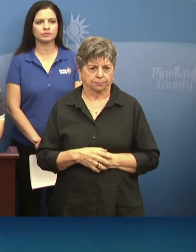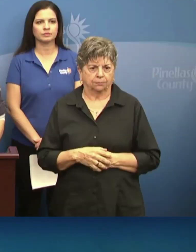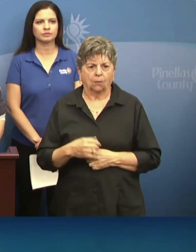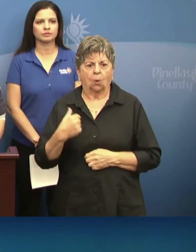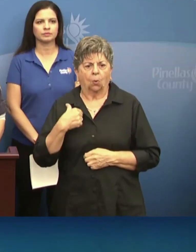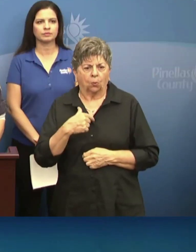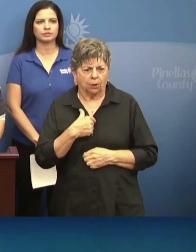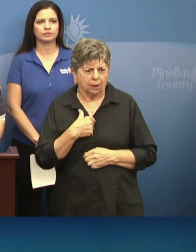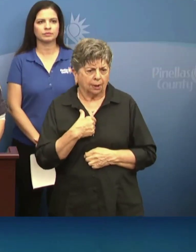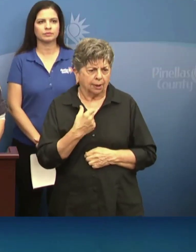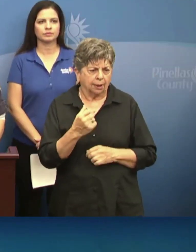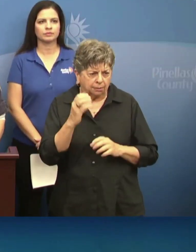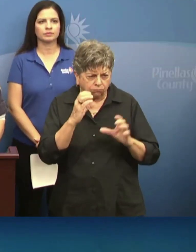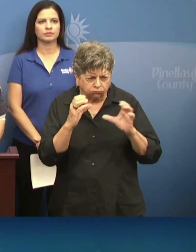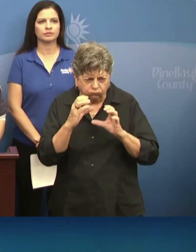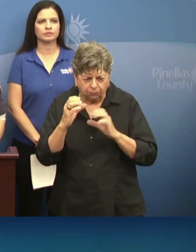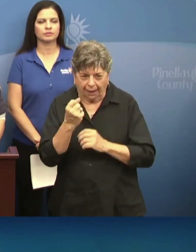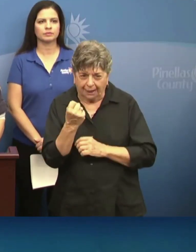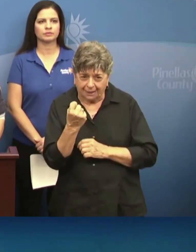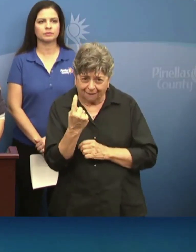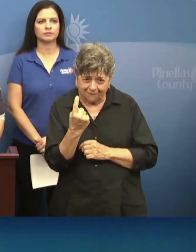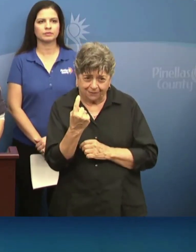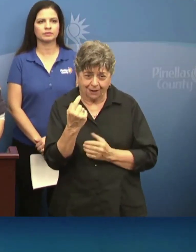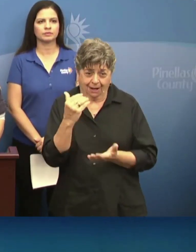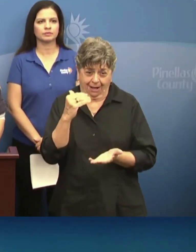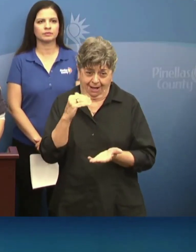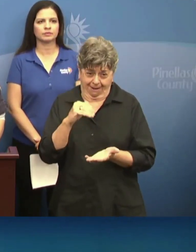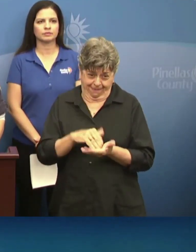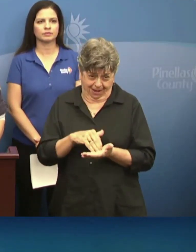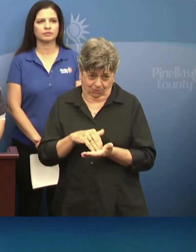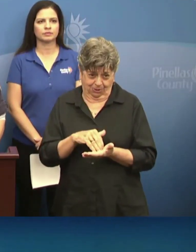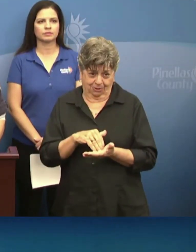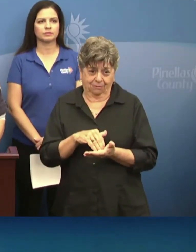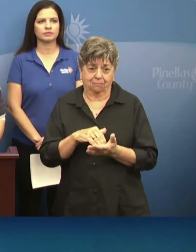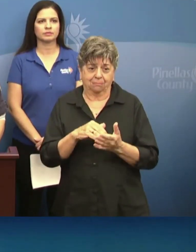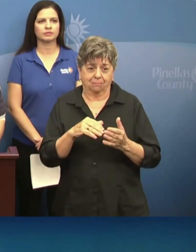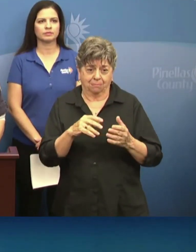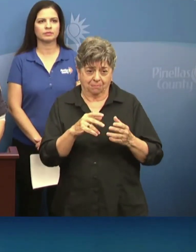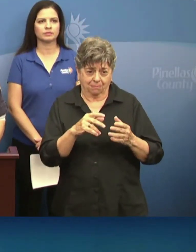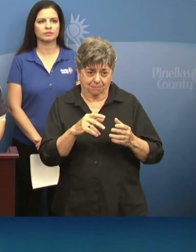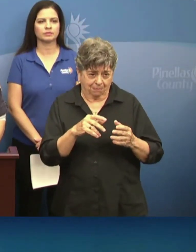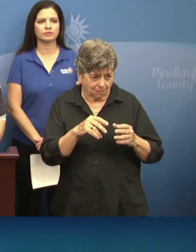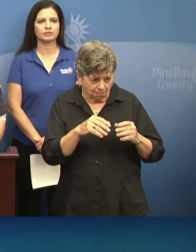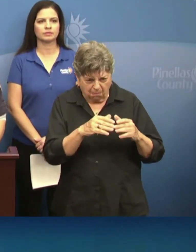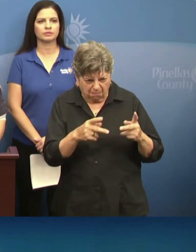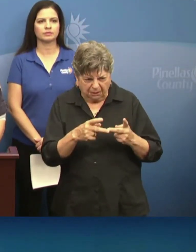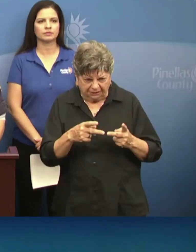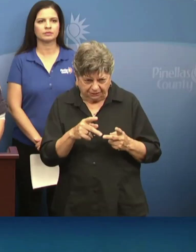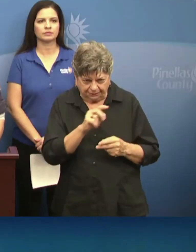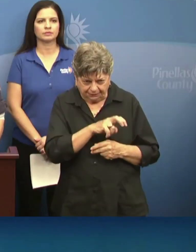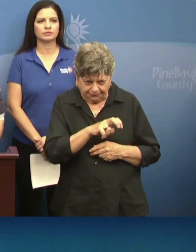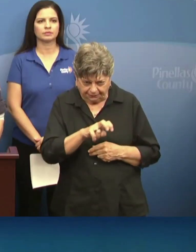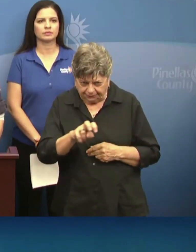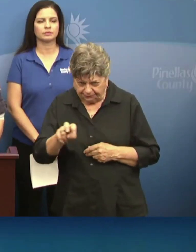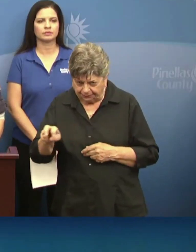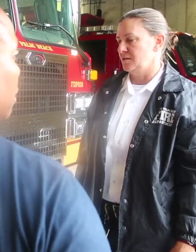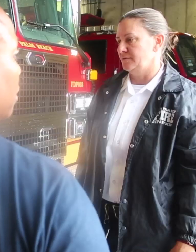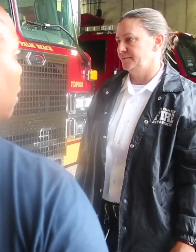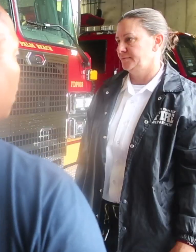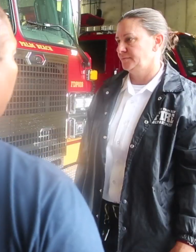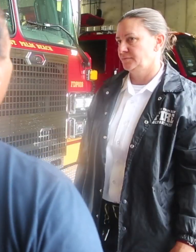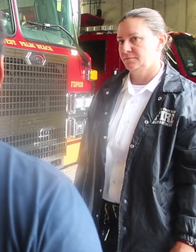11,717 structures. There were 84 destroyed structures, and there are over 4,000 that sustained major